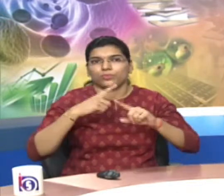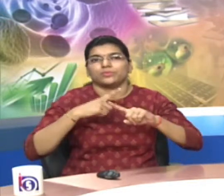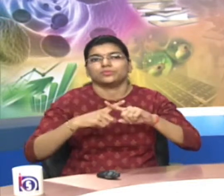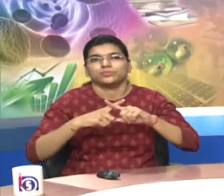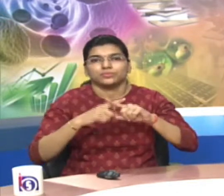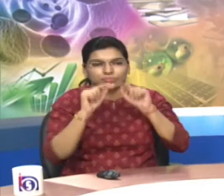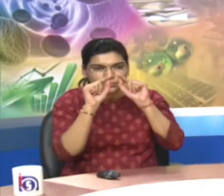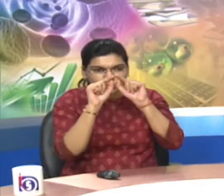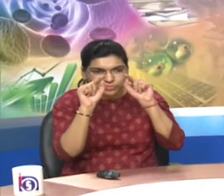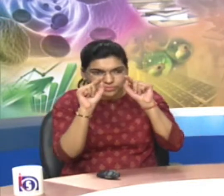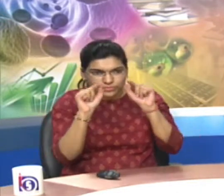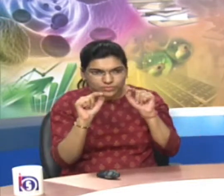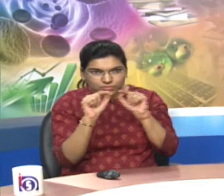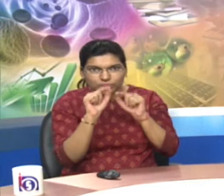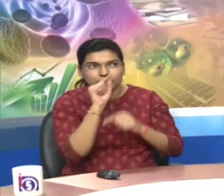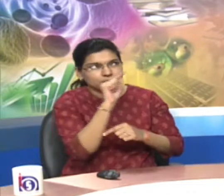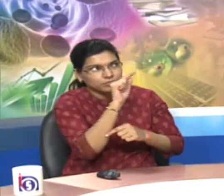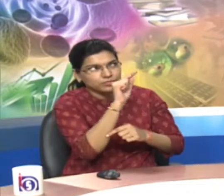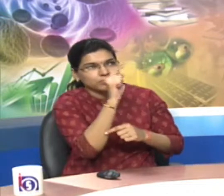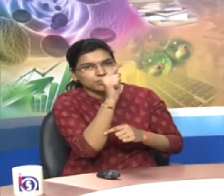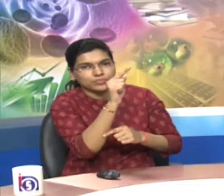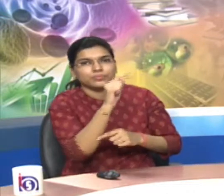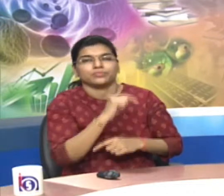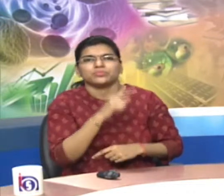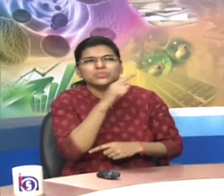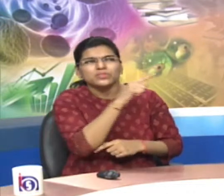This is the dialog box.